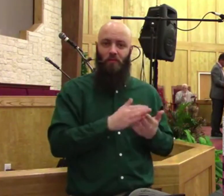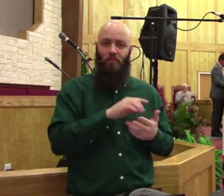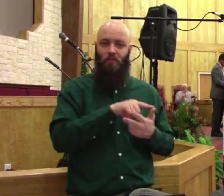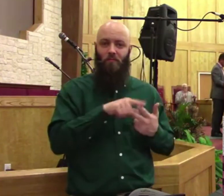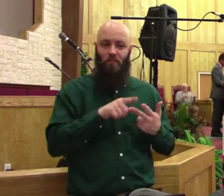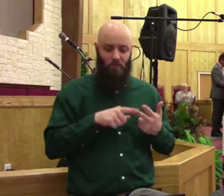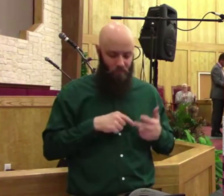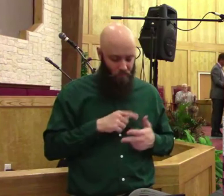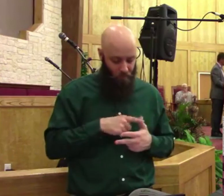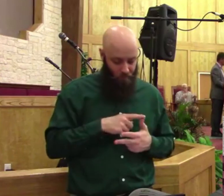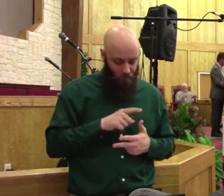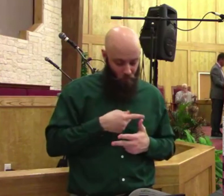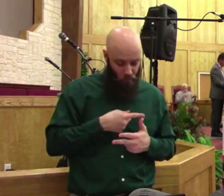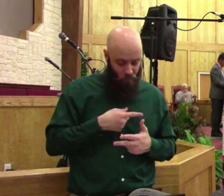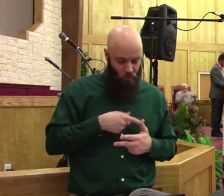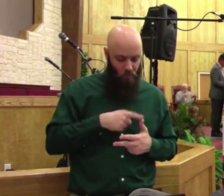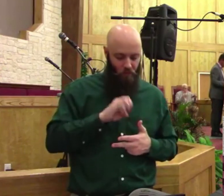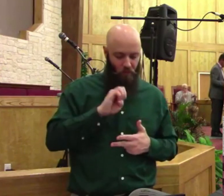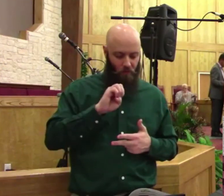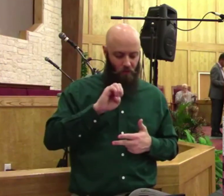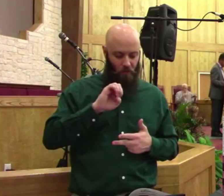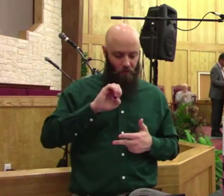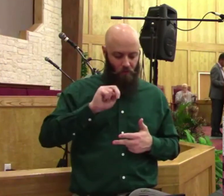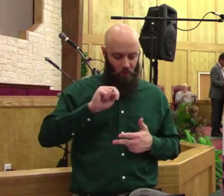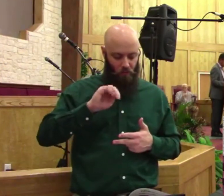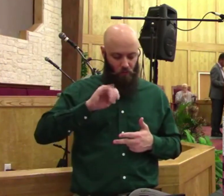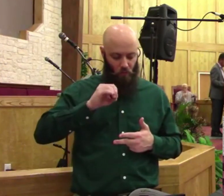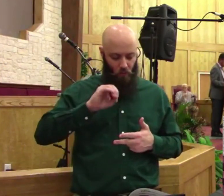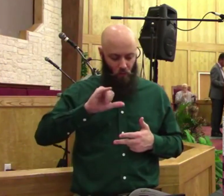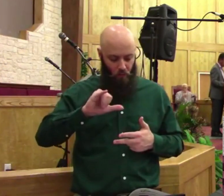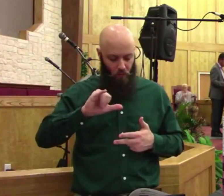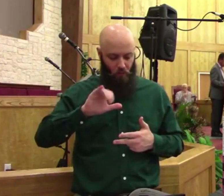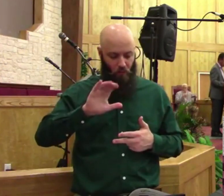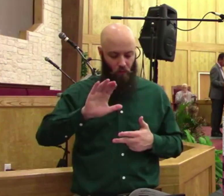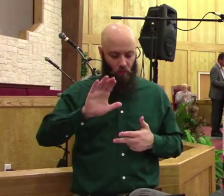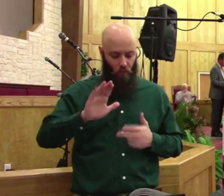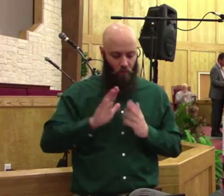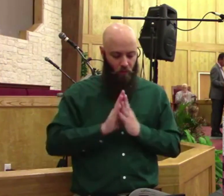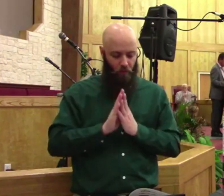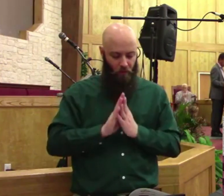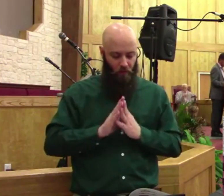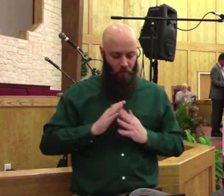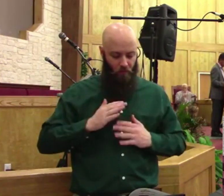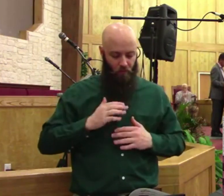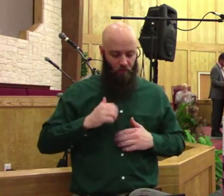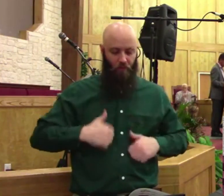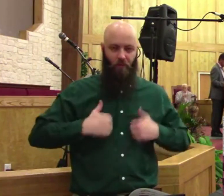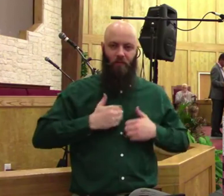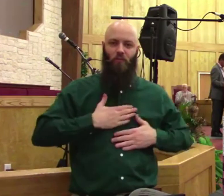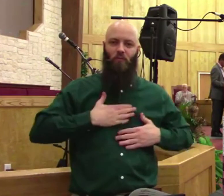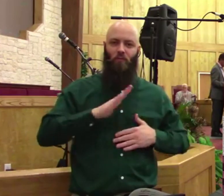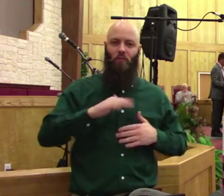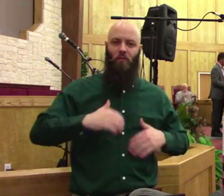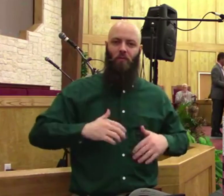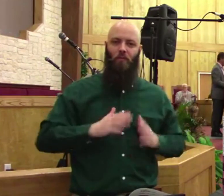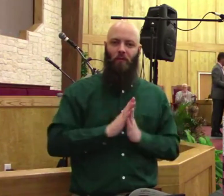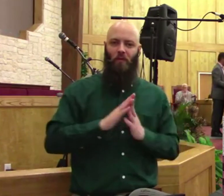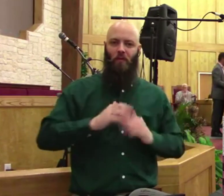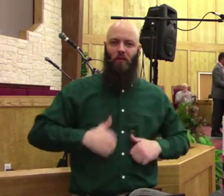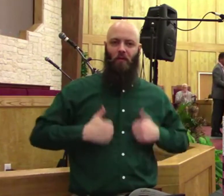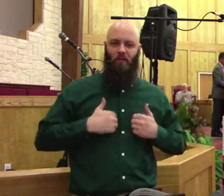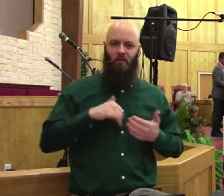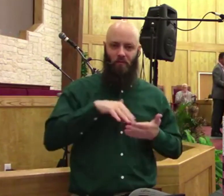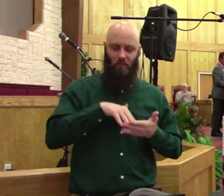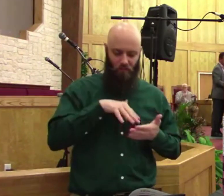Second one is Willing to Believe, Understanding the Role of the Human Will in Salvation, by